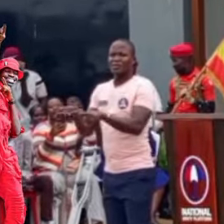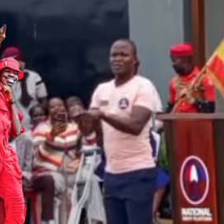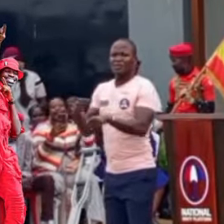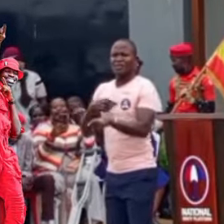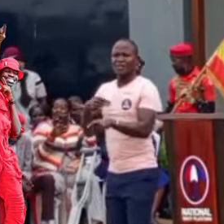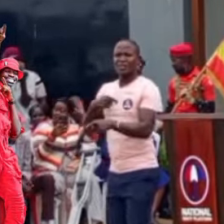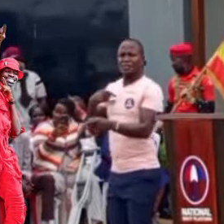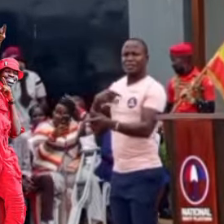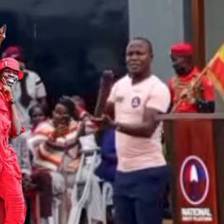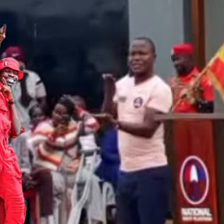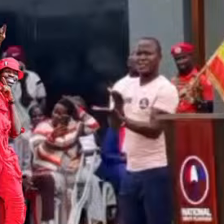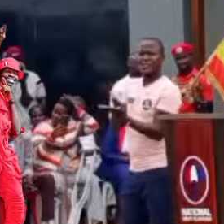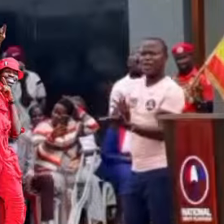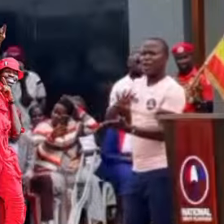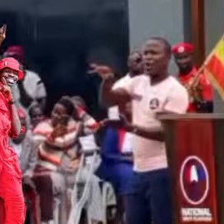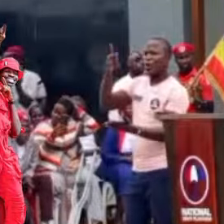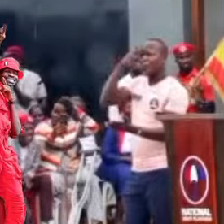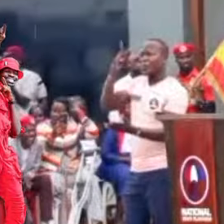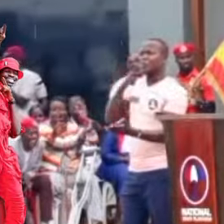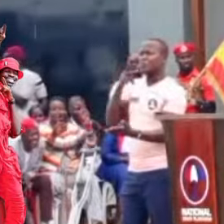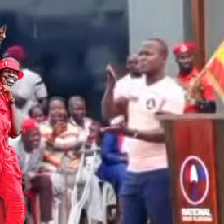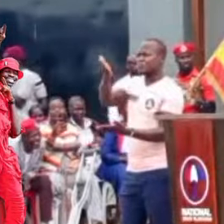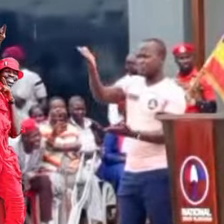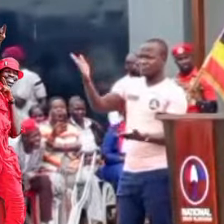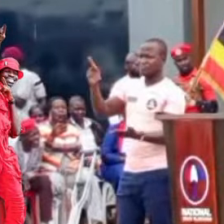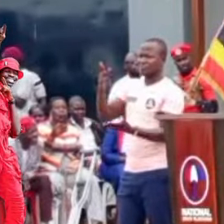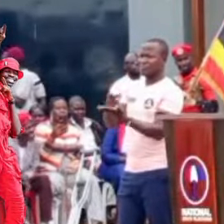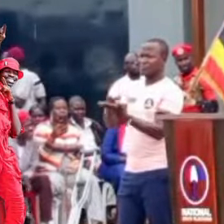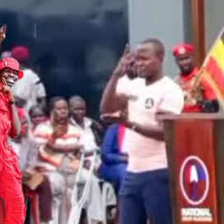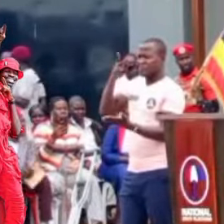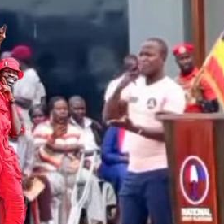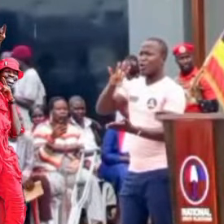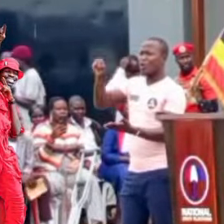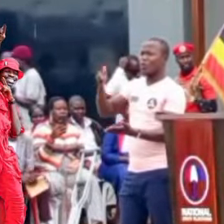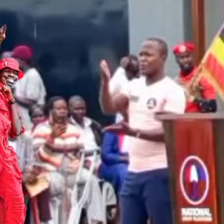njagala okusinziira wano okubira omulanga abazadde bonna abali eyo